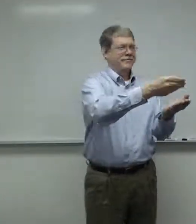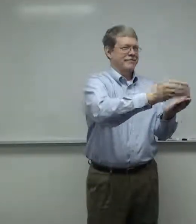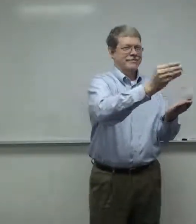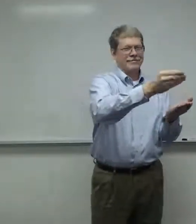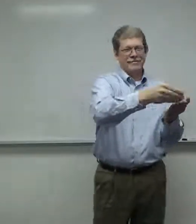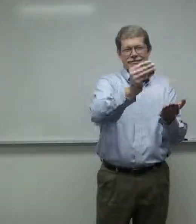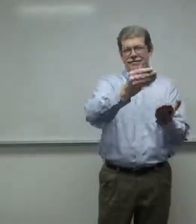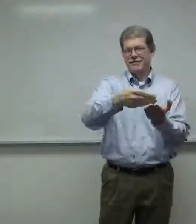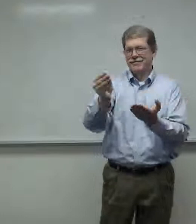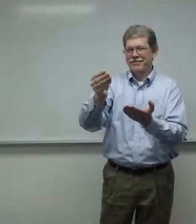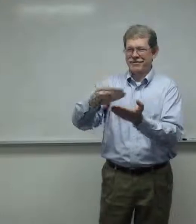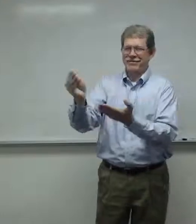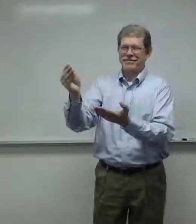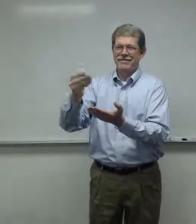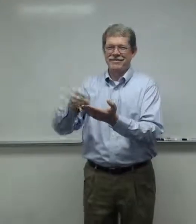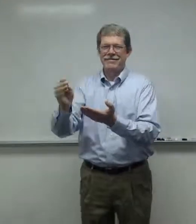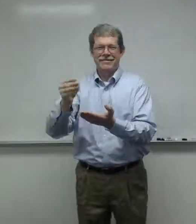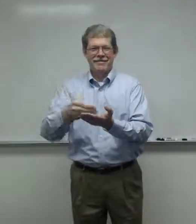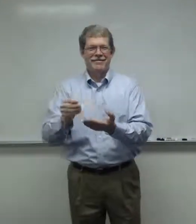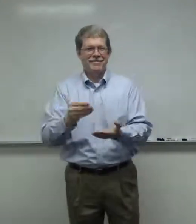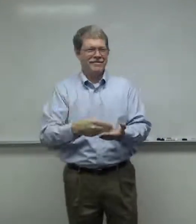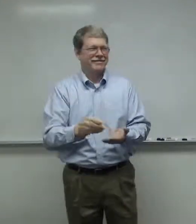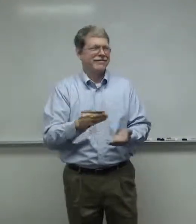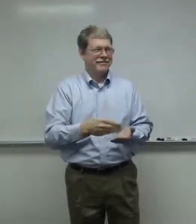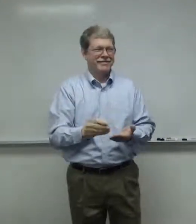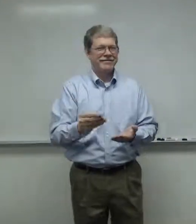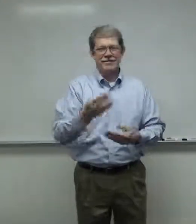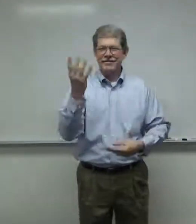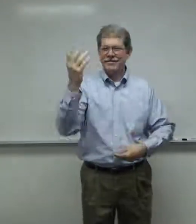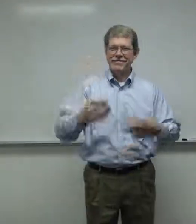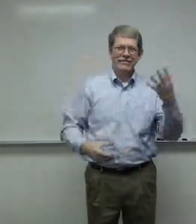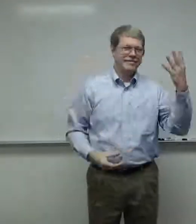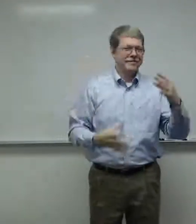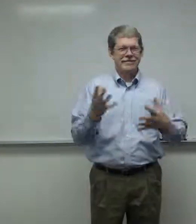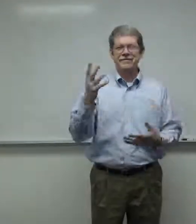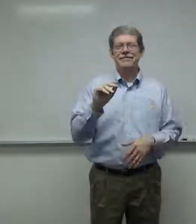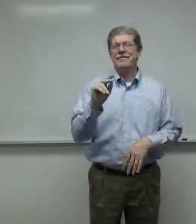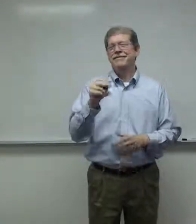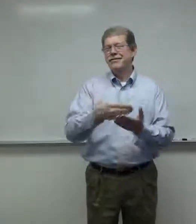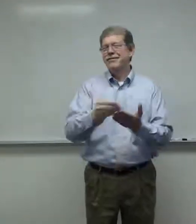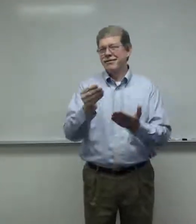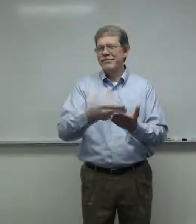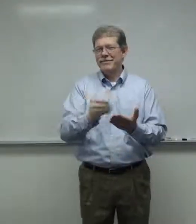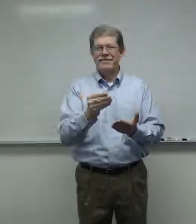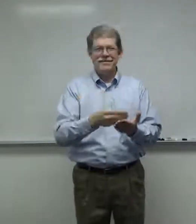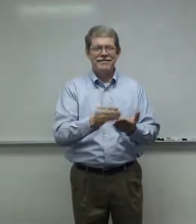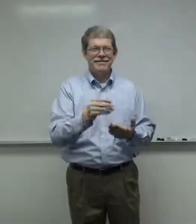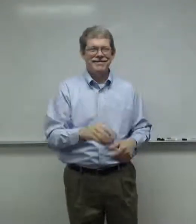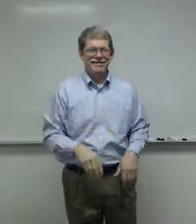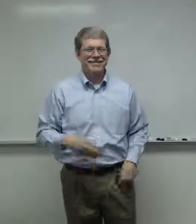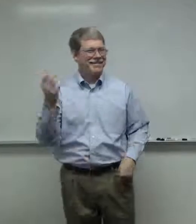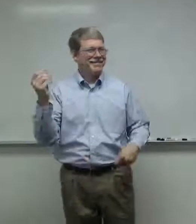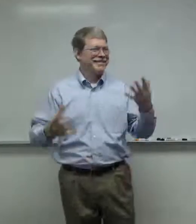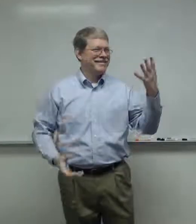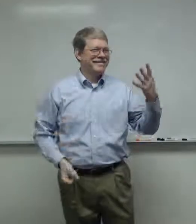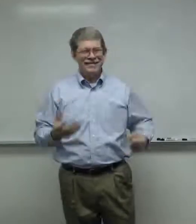Yep, spending. You're spending. No matter what form. Right, or if you're spending wastefully, it's just going up in the